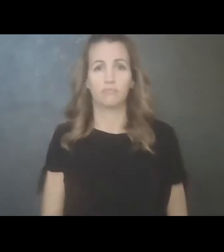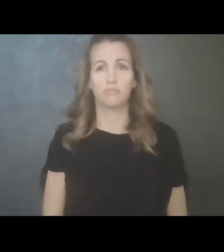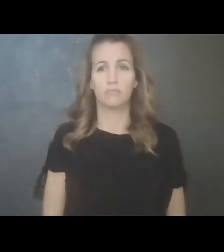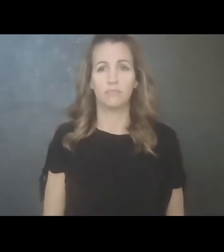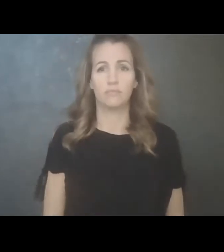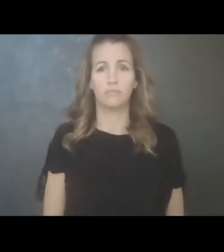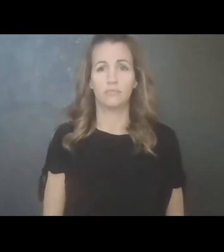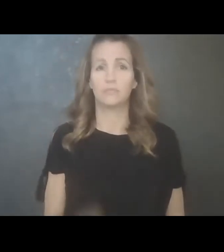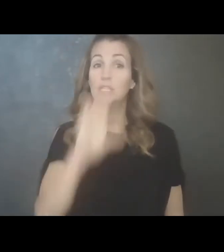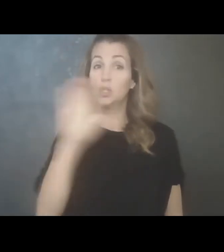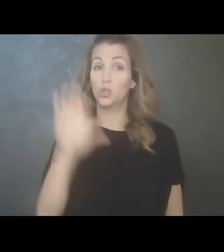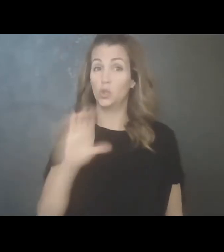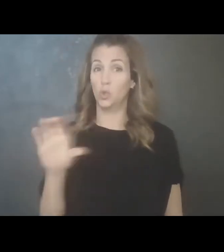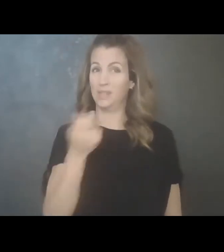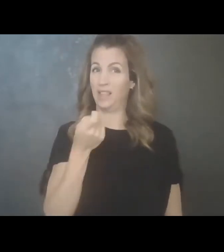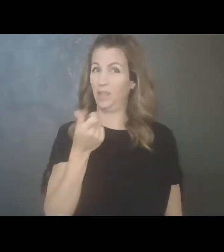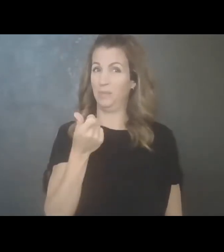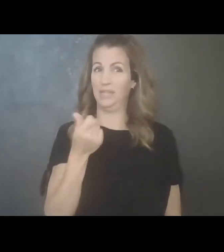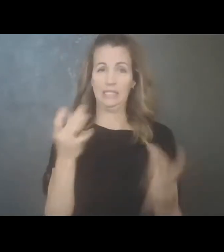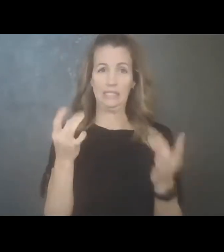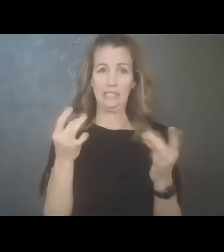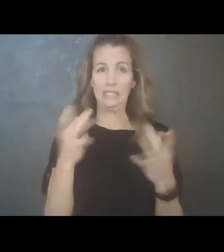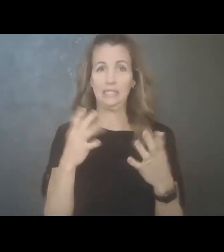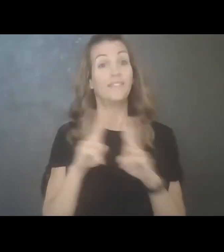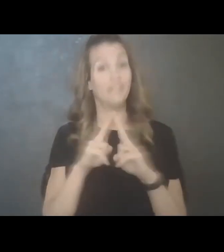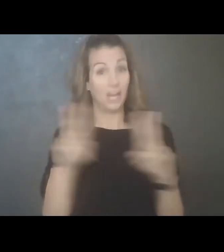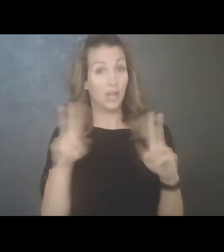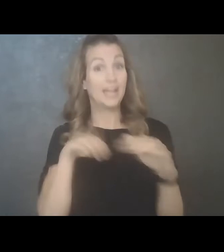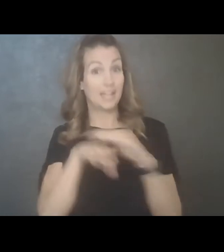said, Zoom's a finicky little thing. Very accessible,